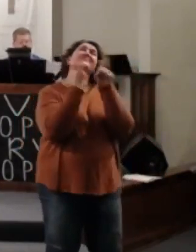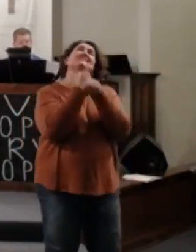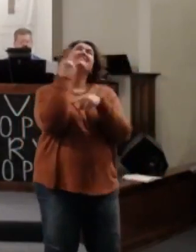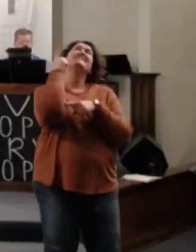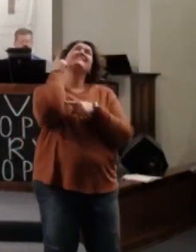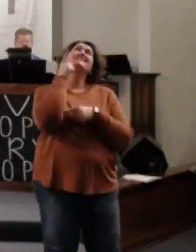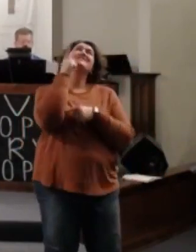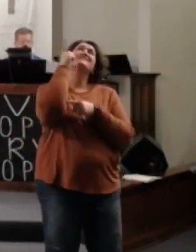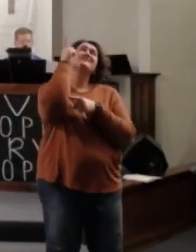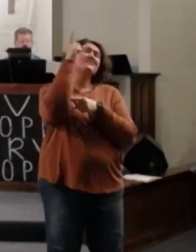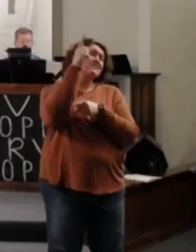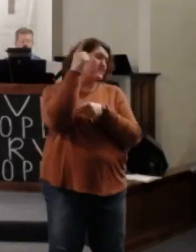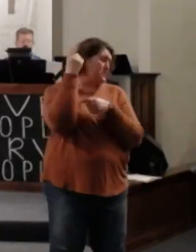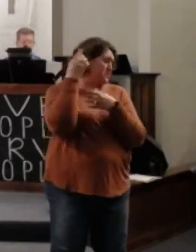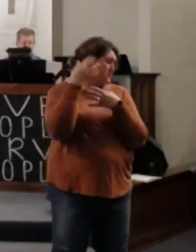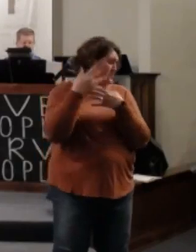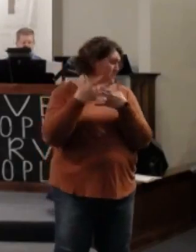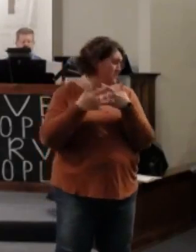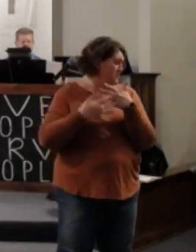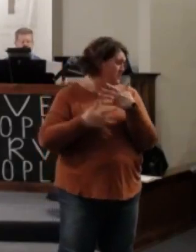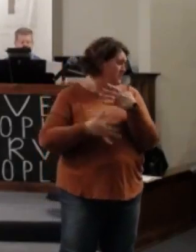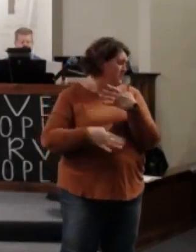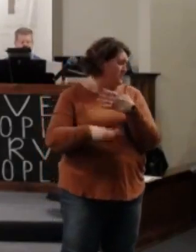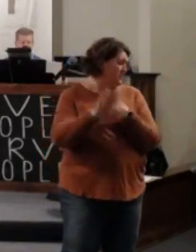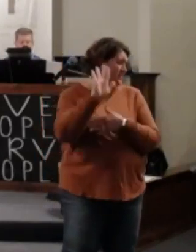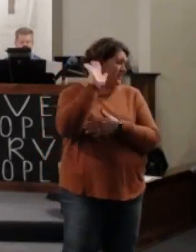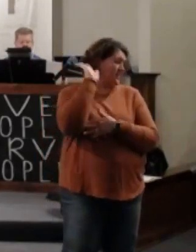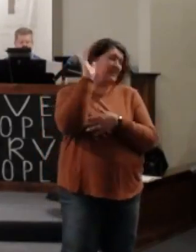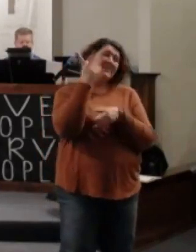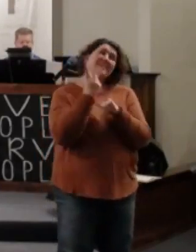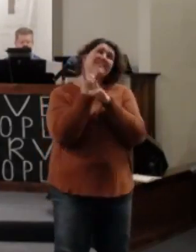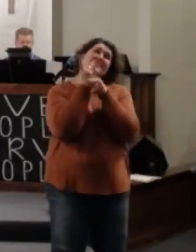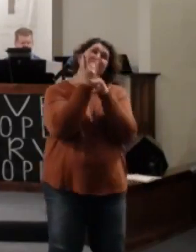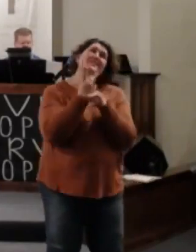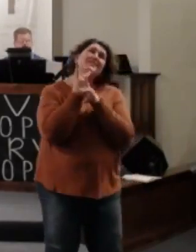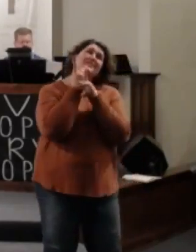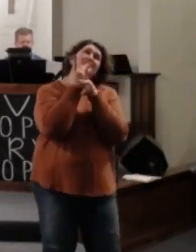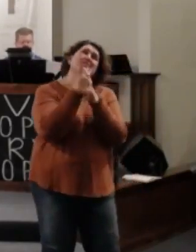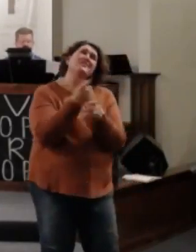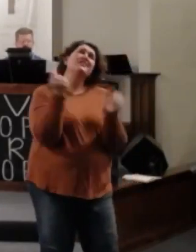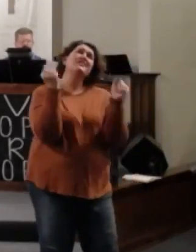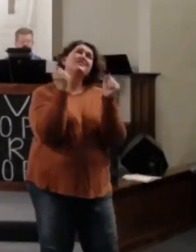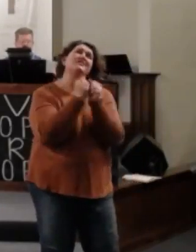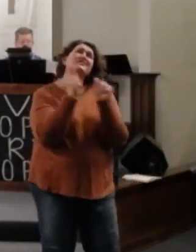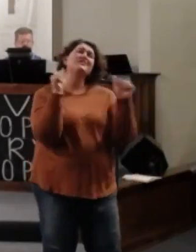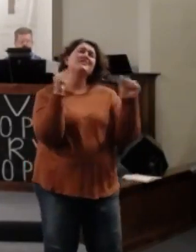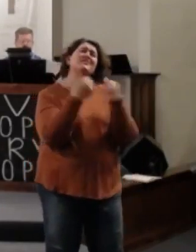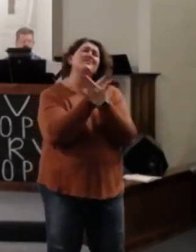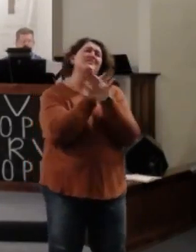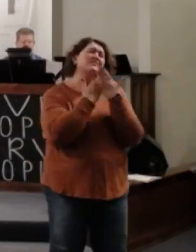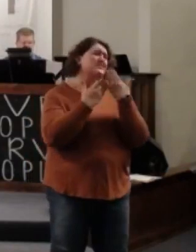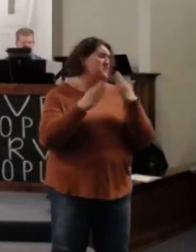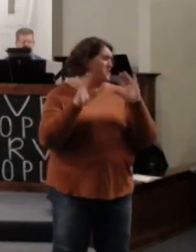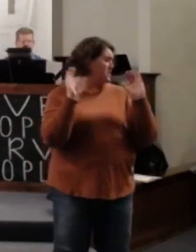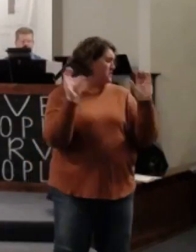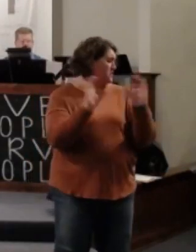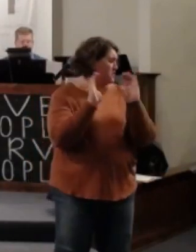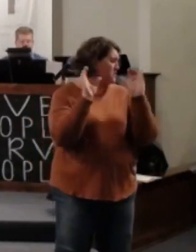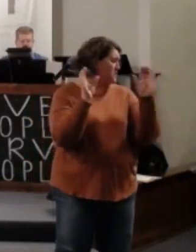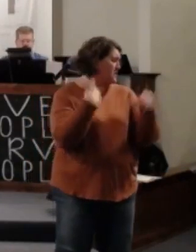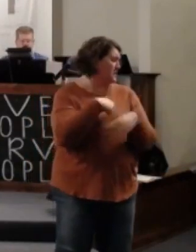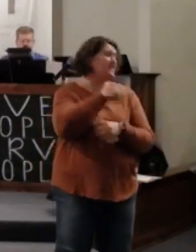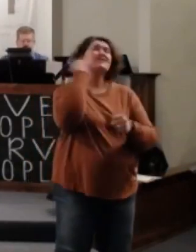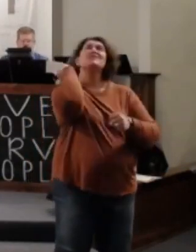restored. Forgiveness flows from your veins. Your kindness shown in all